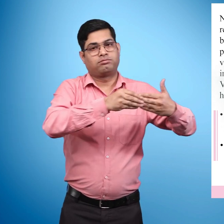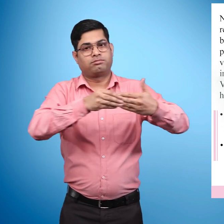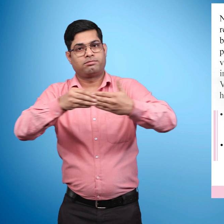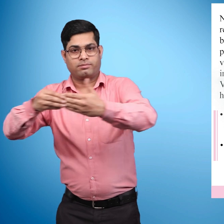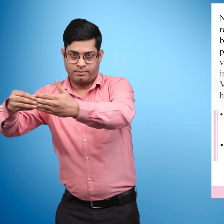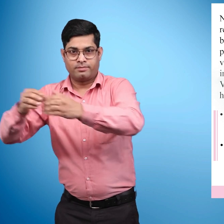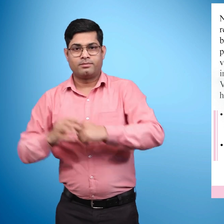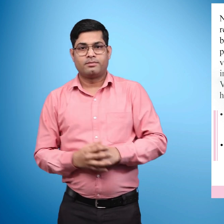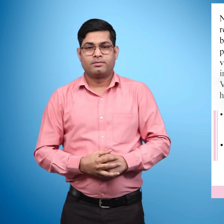cave.